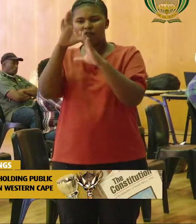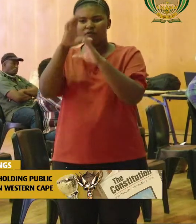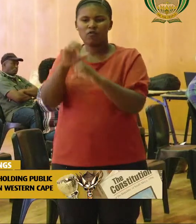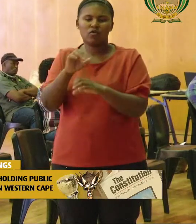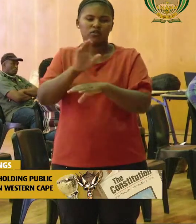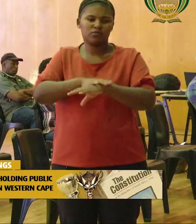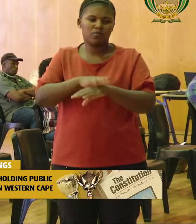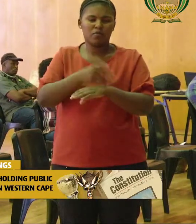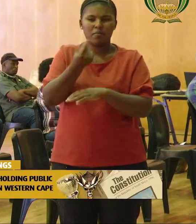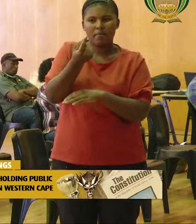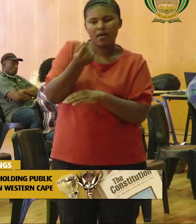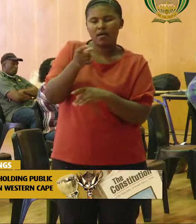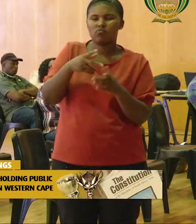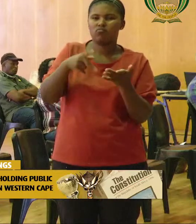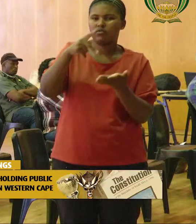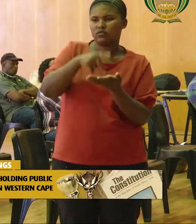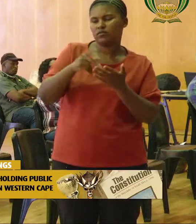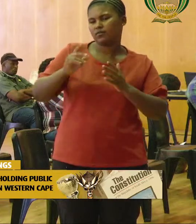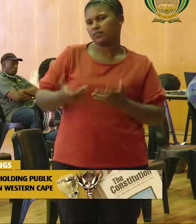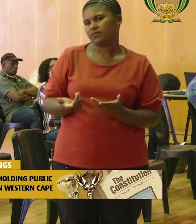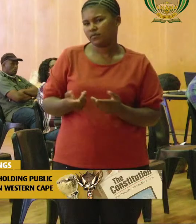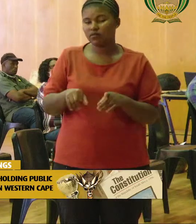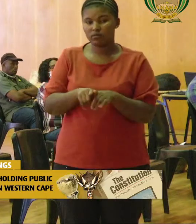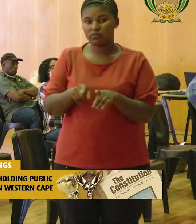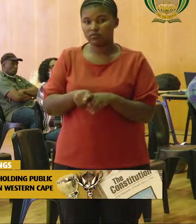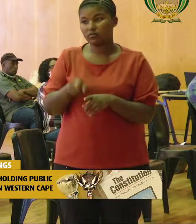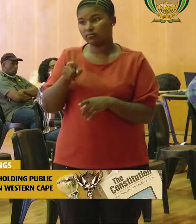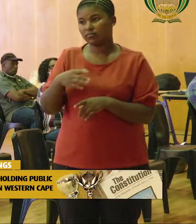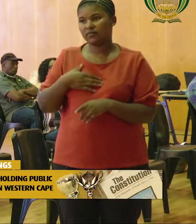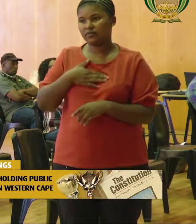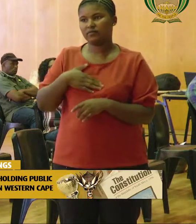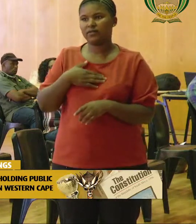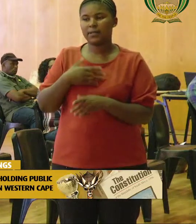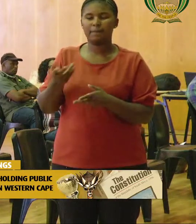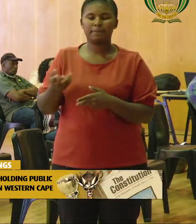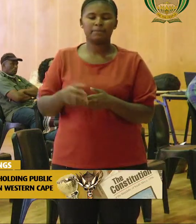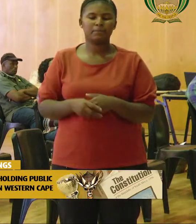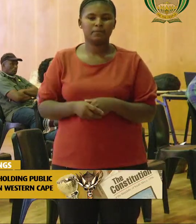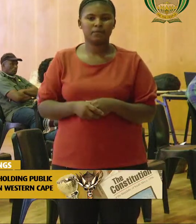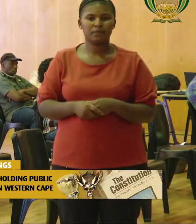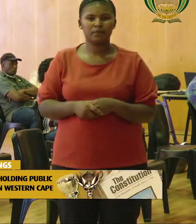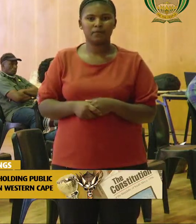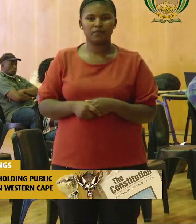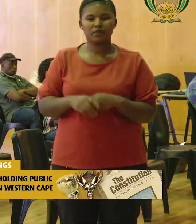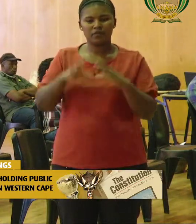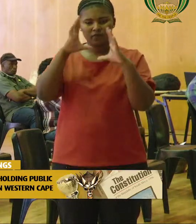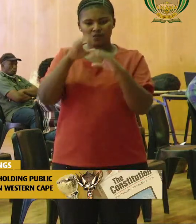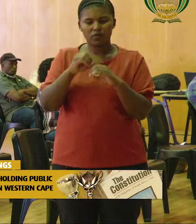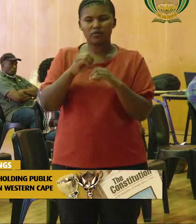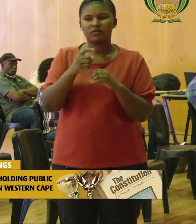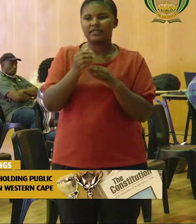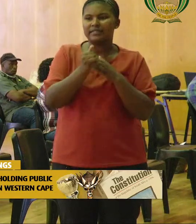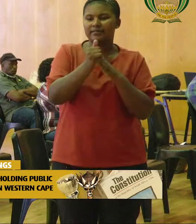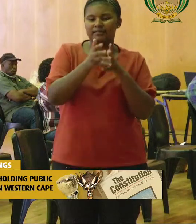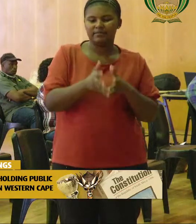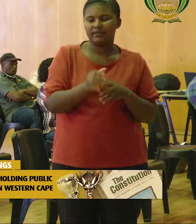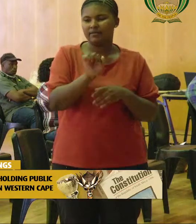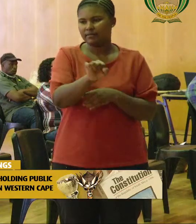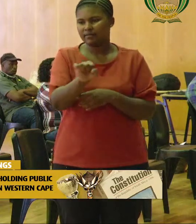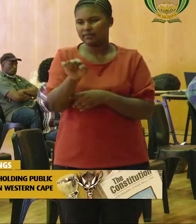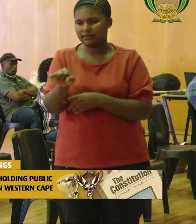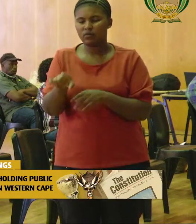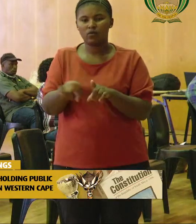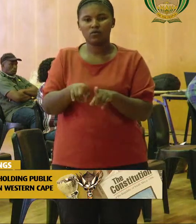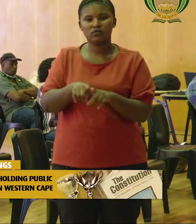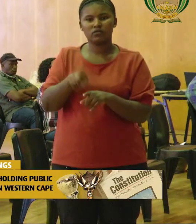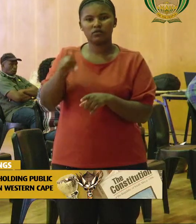and positions. And also that what she requests is that you please pay attention to your candidates. And she also